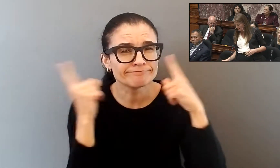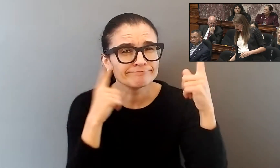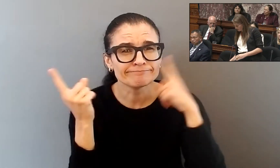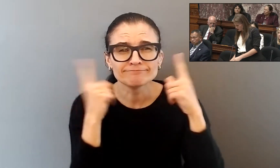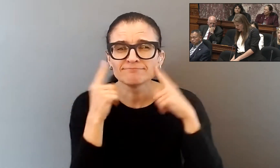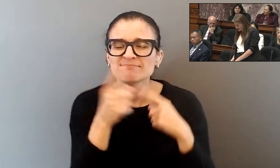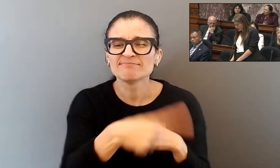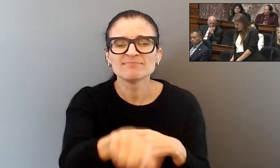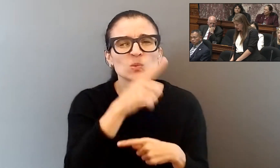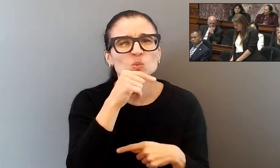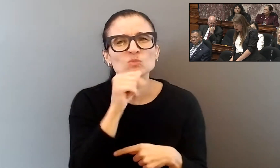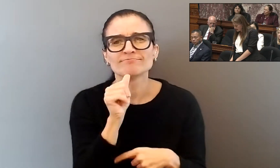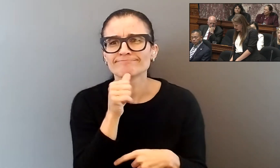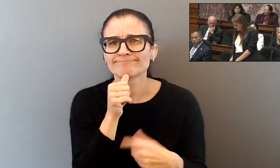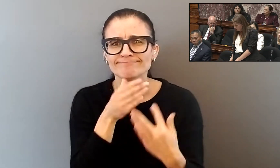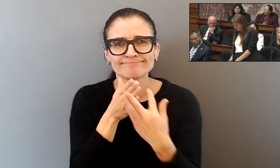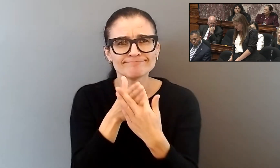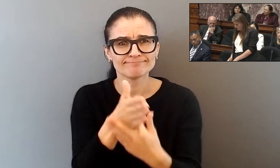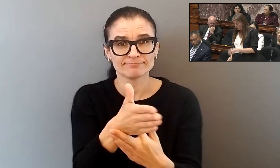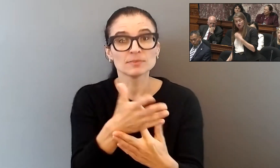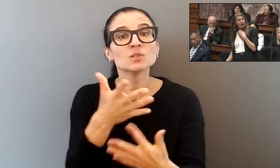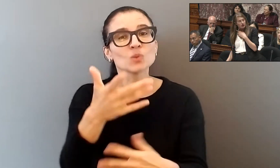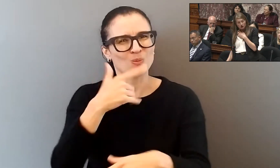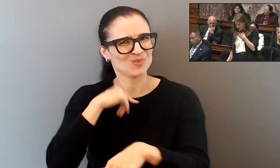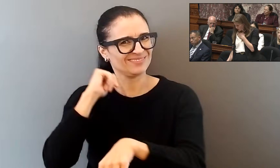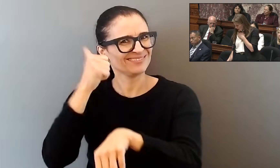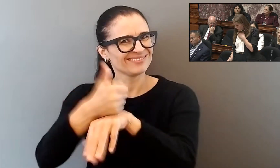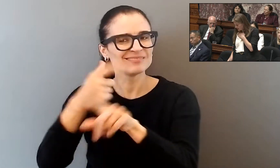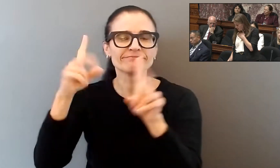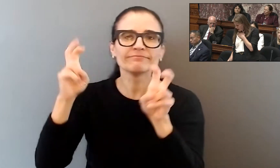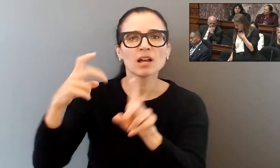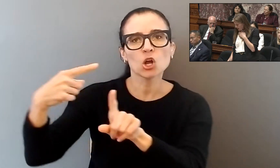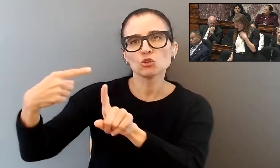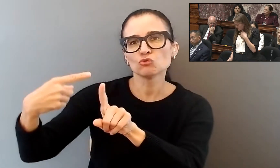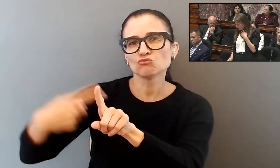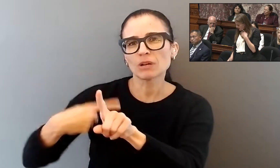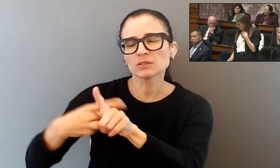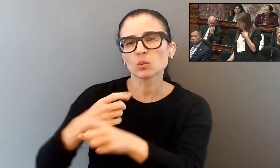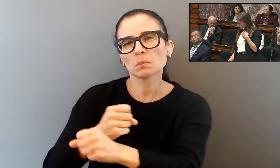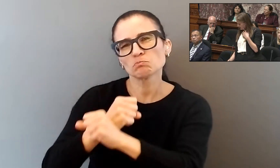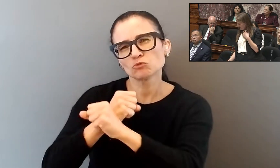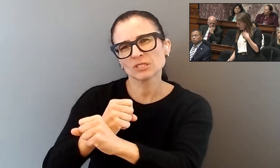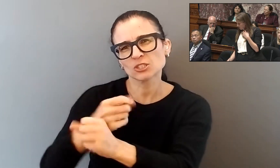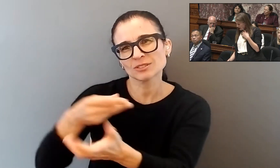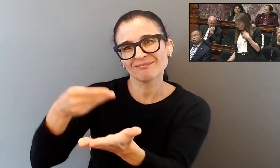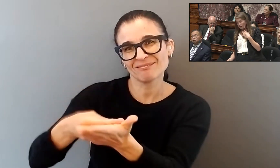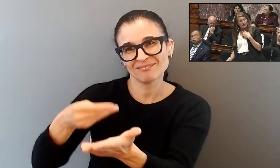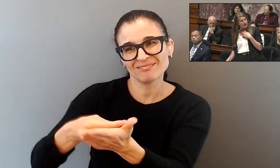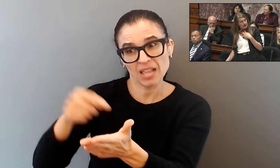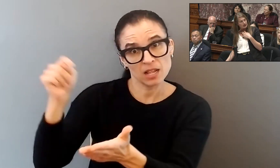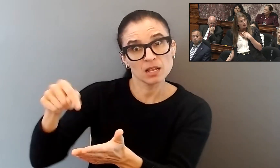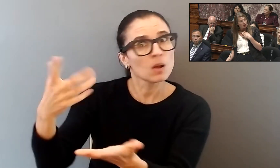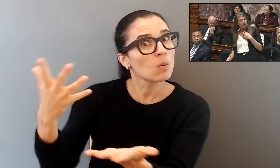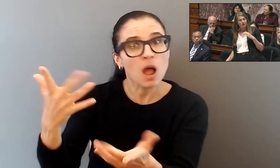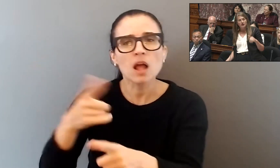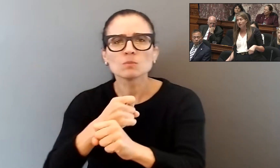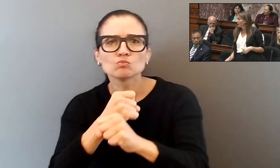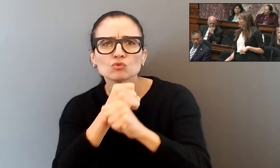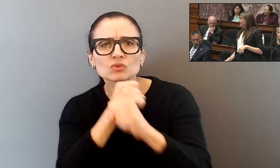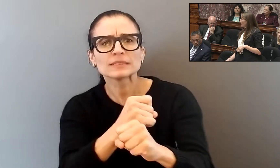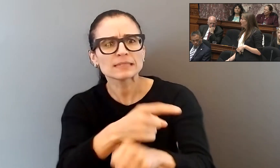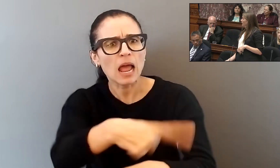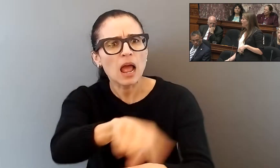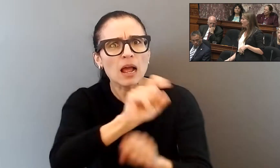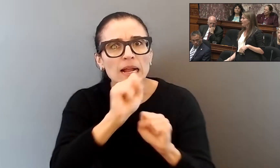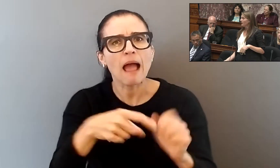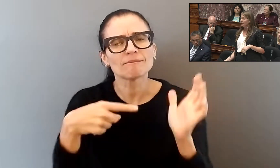protect existing affordable rentals. We have expanded eligibility for the Rental Assistance Program, doubling